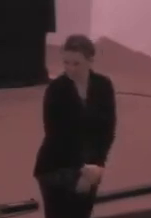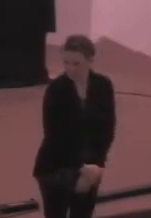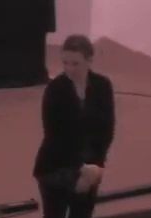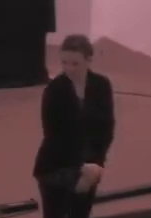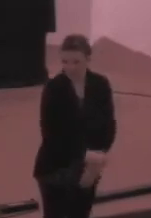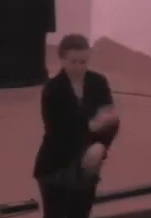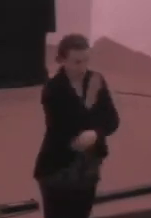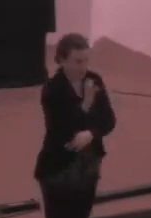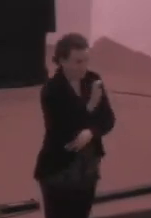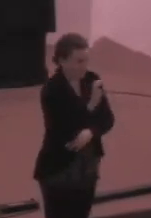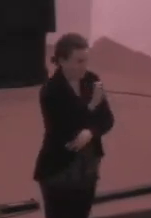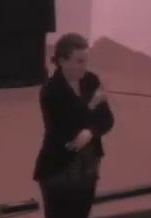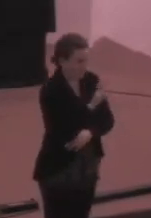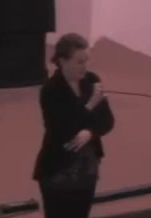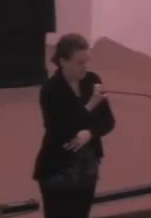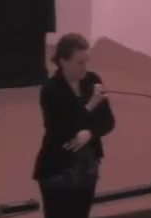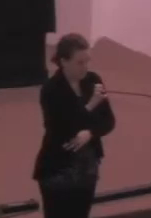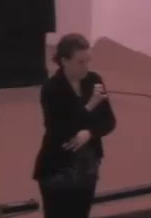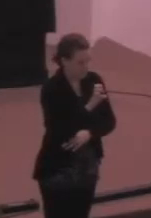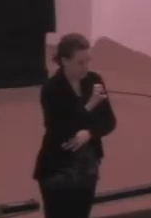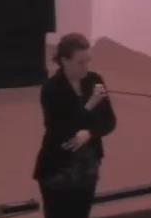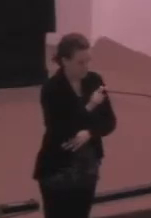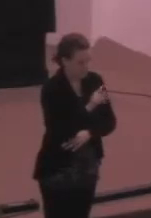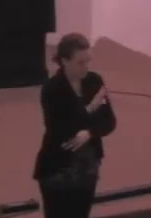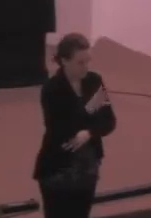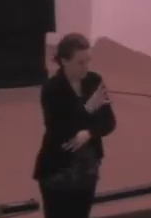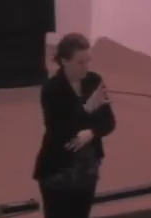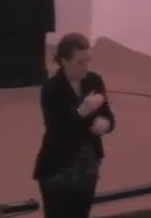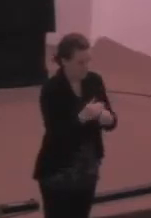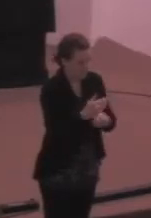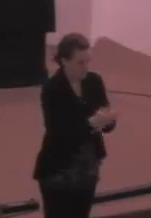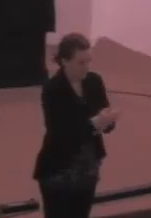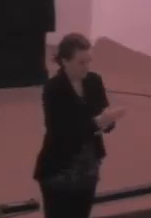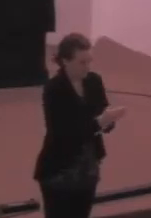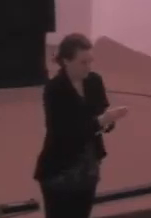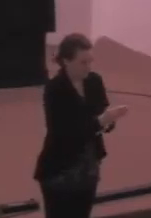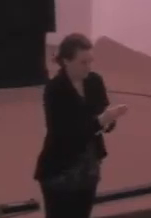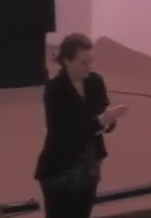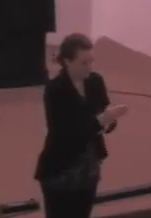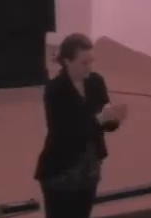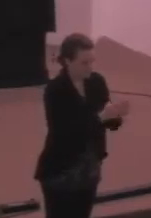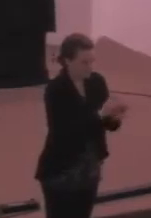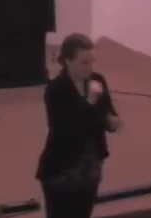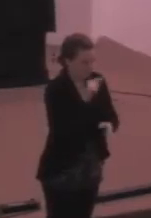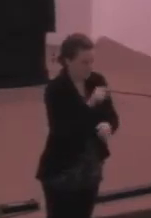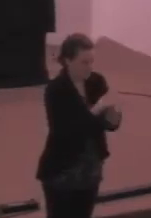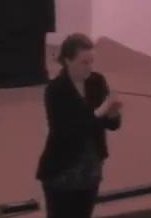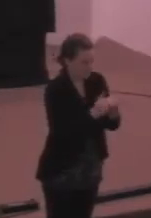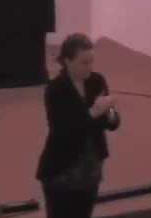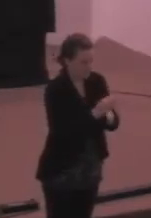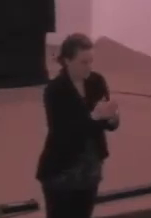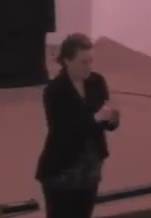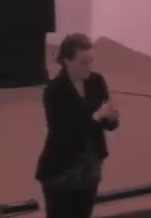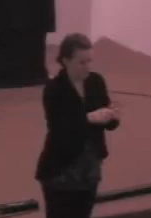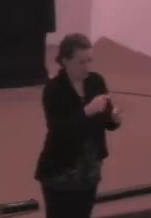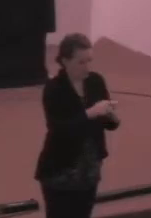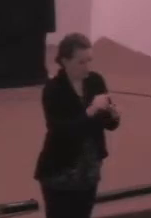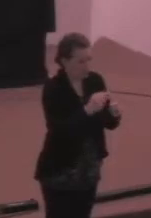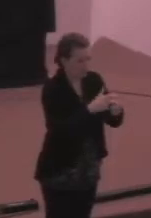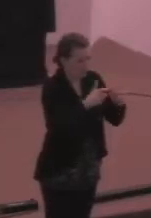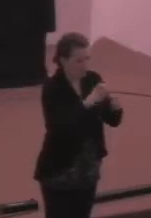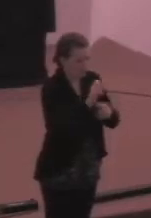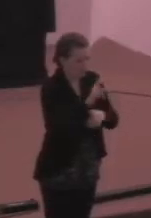Christmas Eve, we're going to Big Sky Baptist for their Christmas Eve